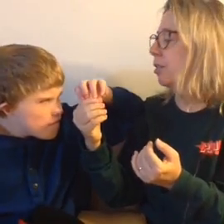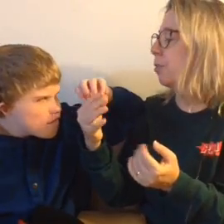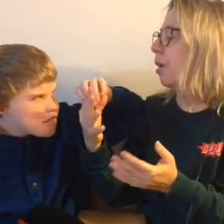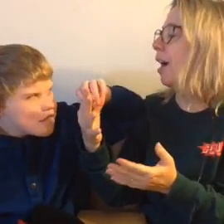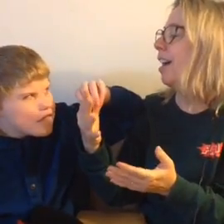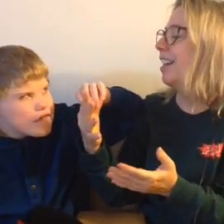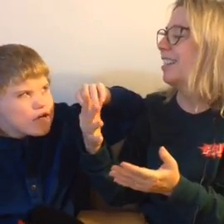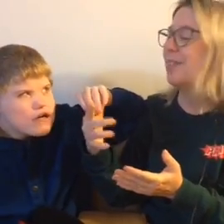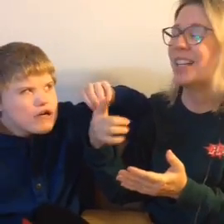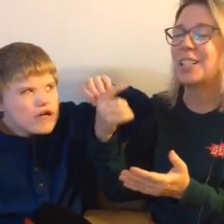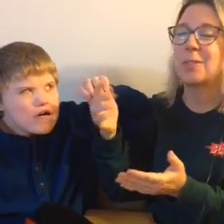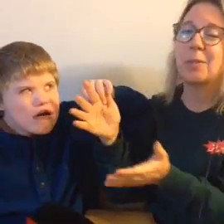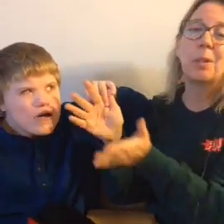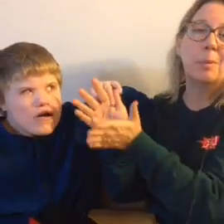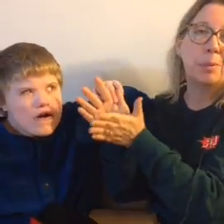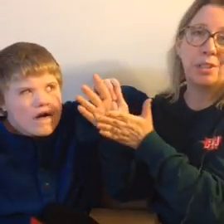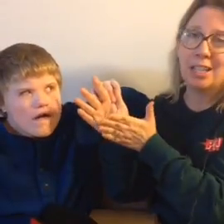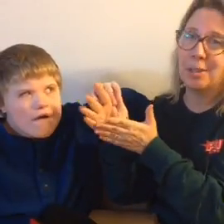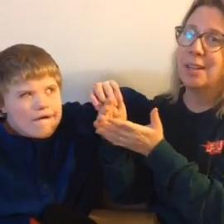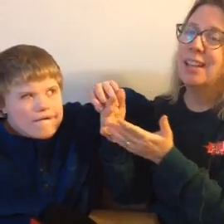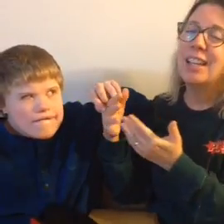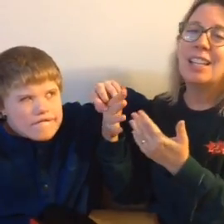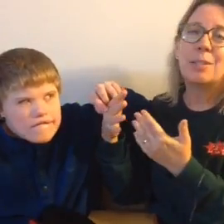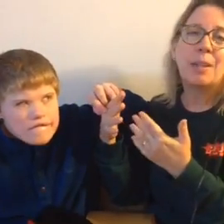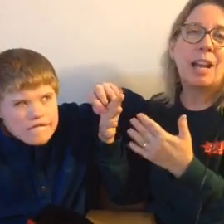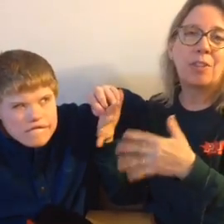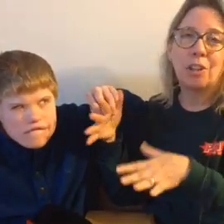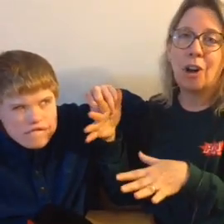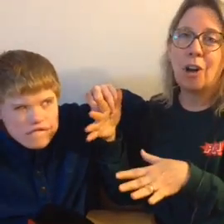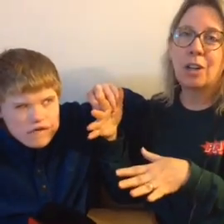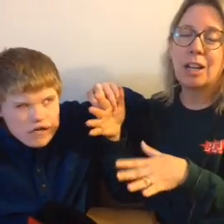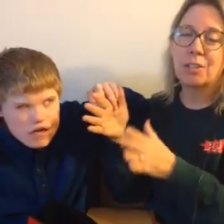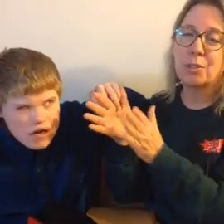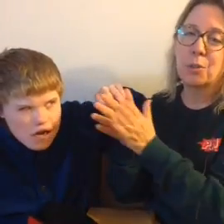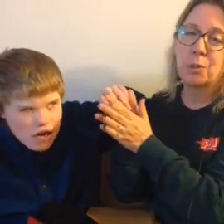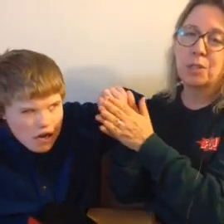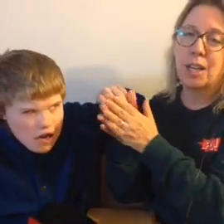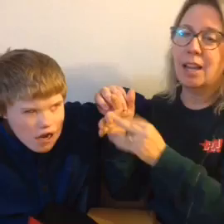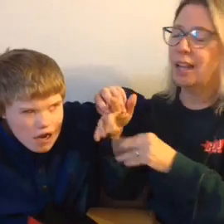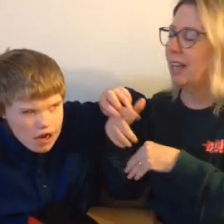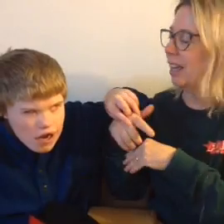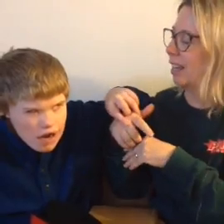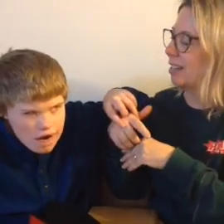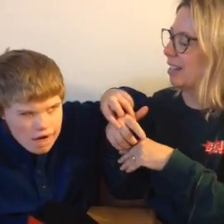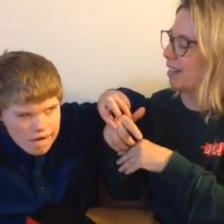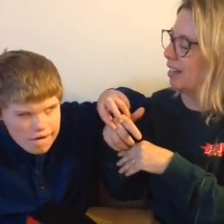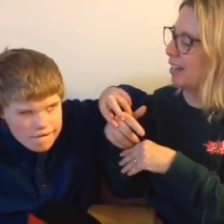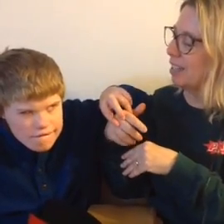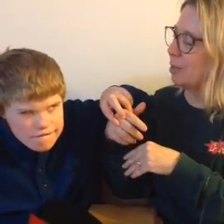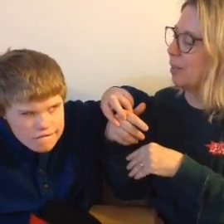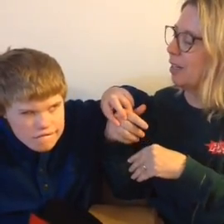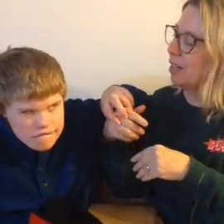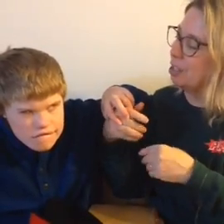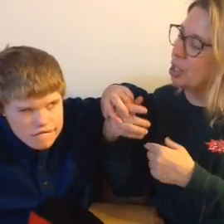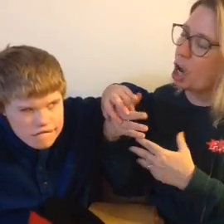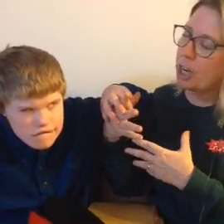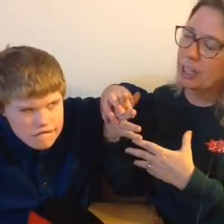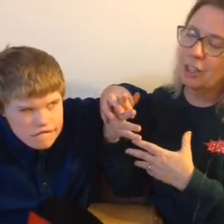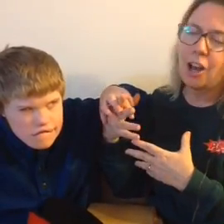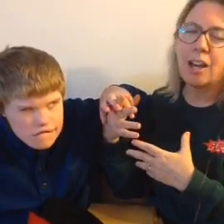surprised because we've really been pushing him. It's been after a long school day, and he's been yawning a lot, and